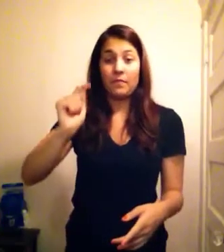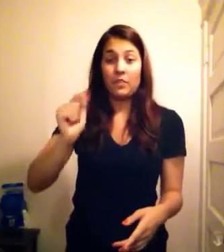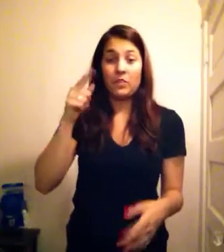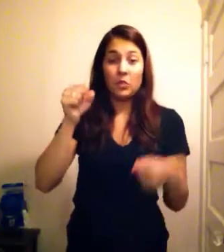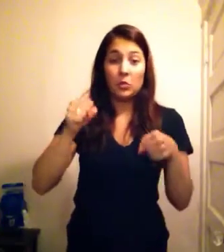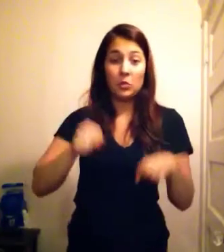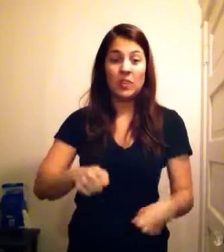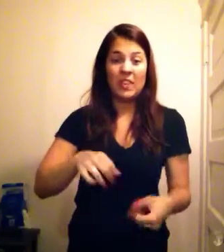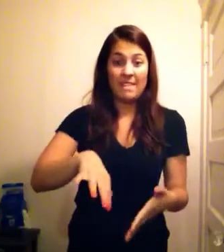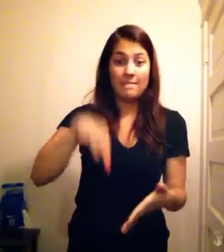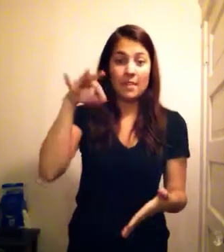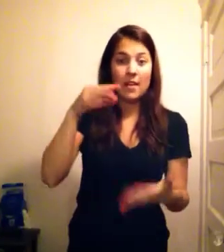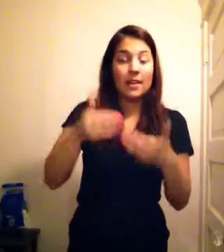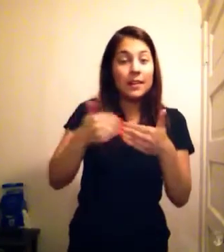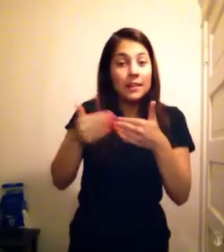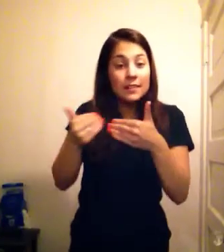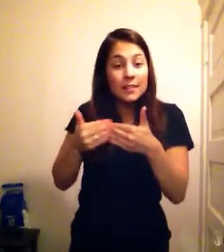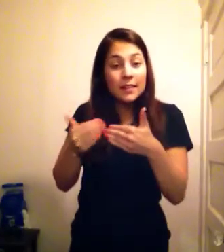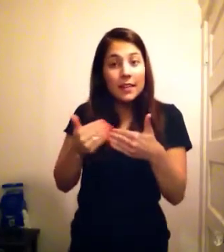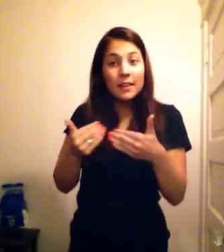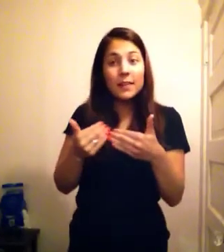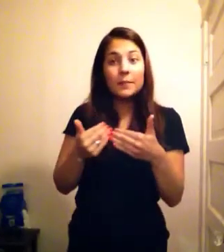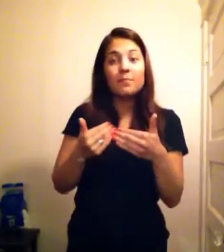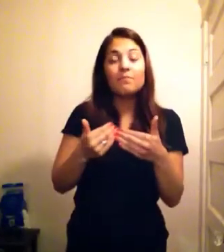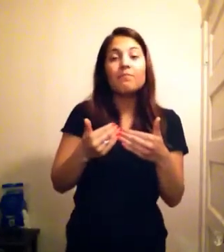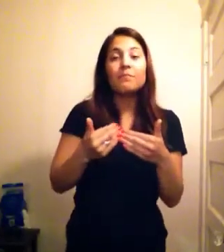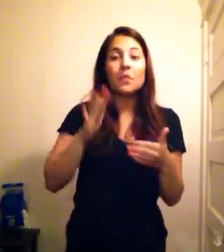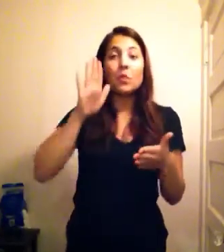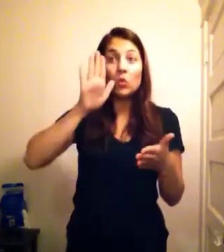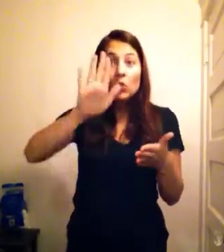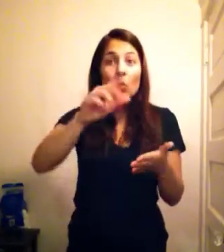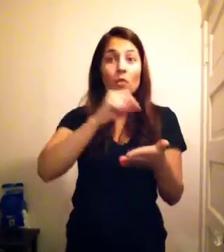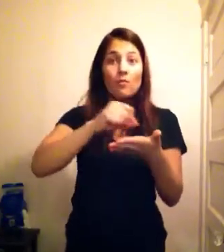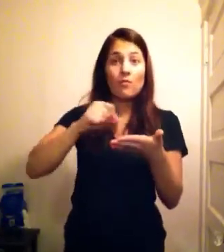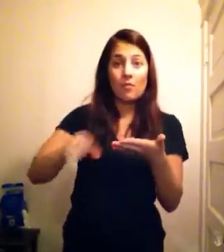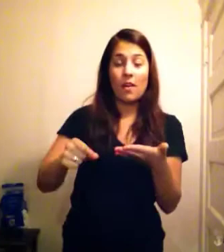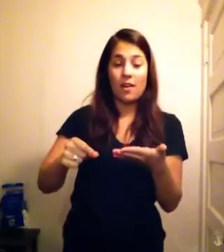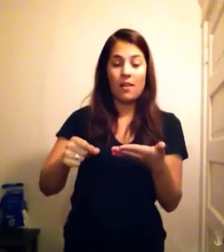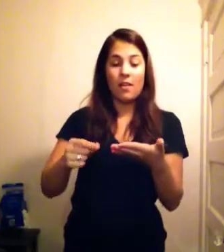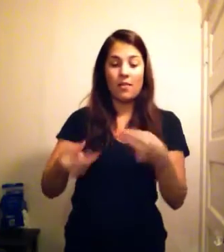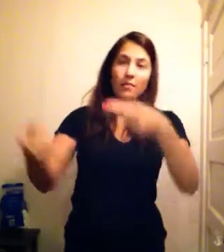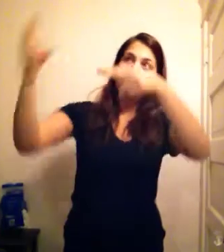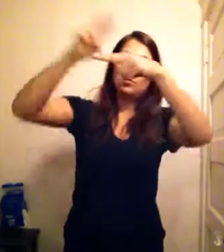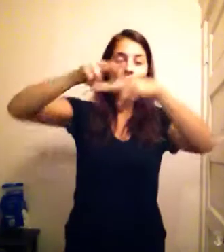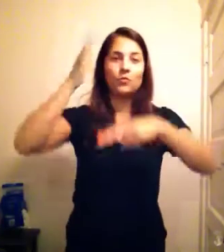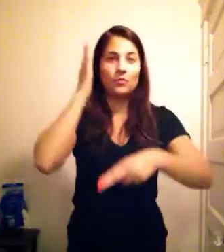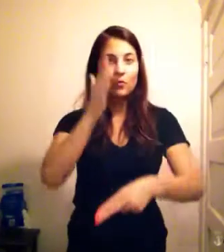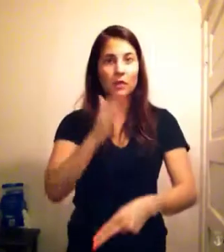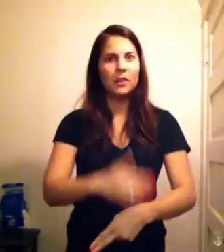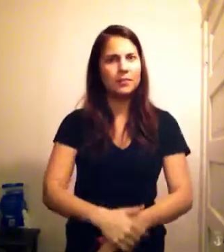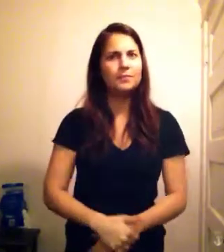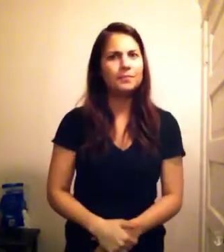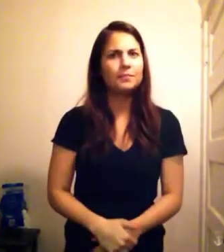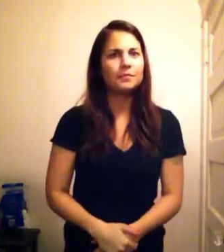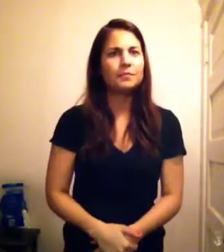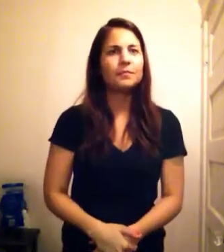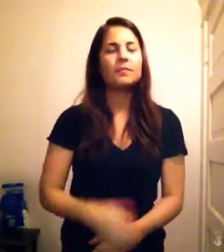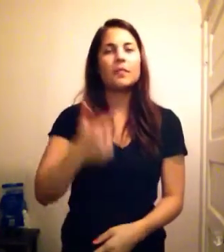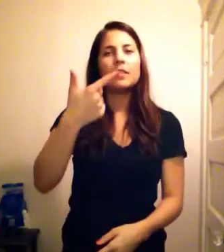become in your own writing. Getting better at figuring out the gist will also improve your reading speed and reading comprehension. This